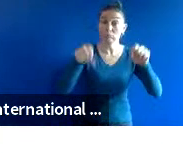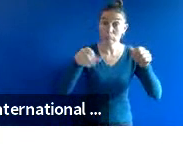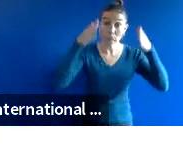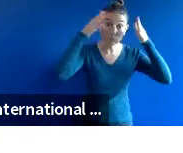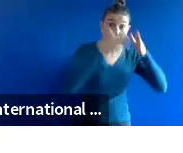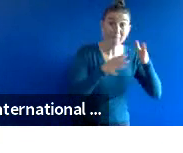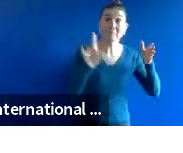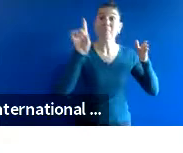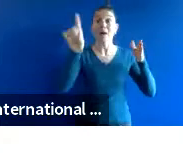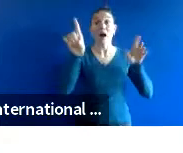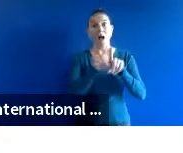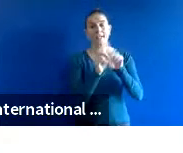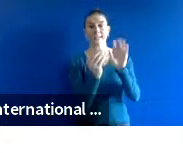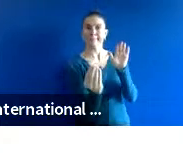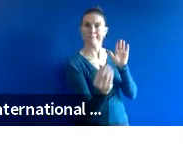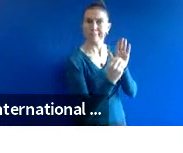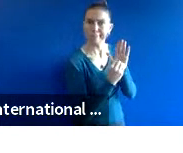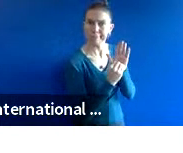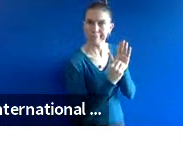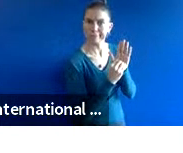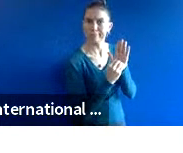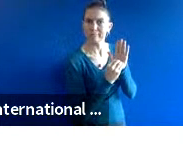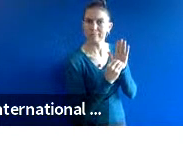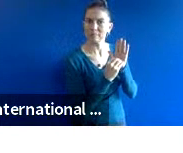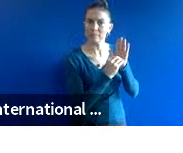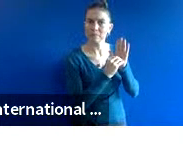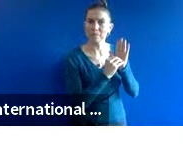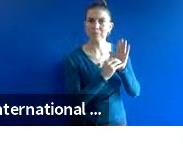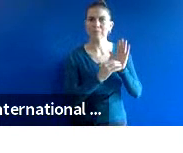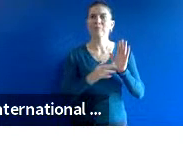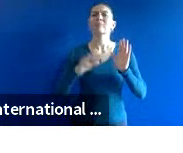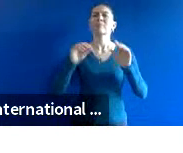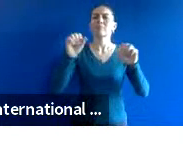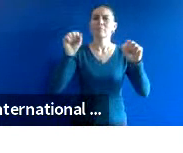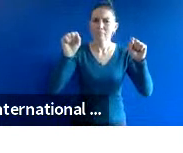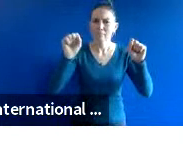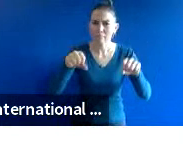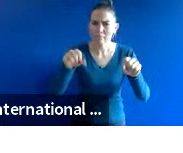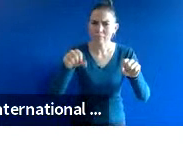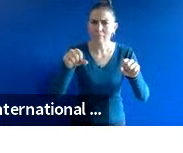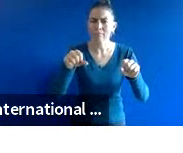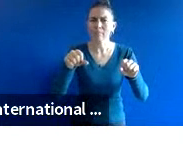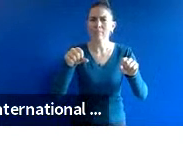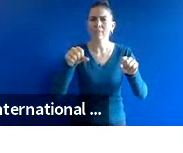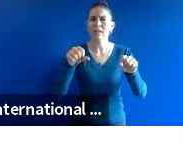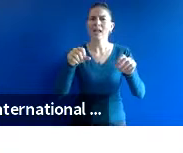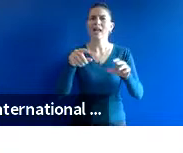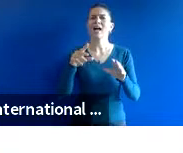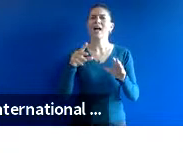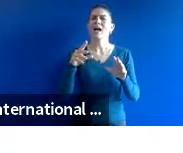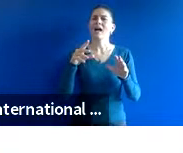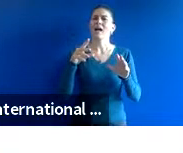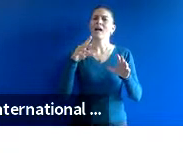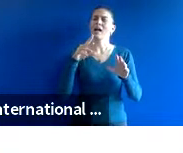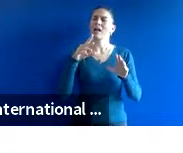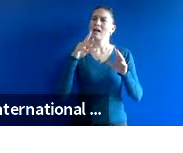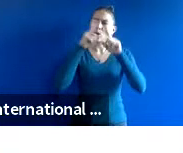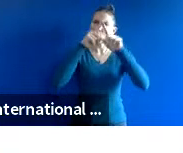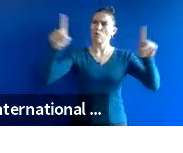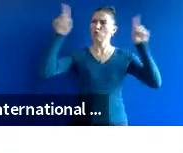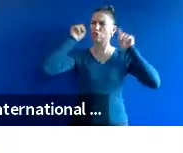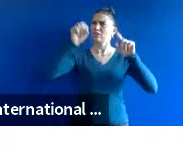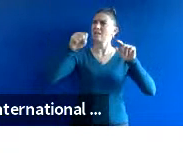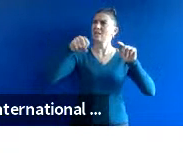really important that inclusive mobility should be seen in a broad vision of inclusion in universities. So it's